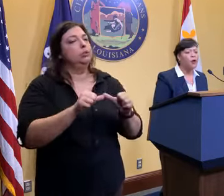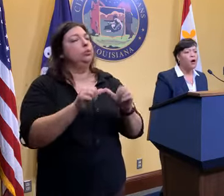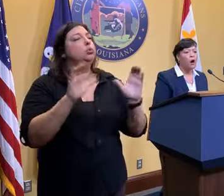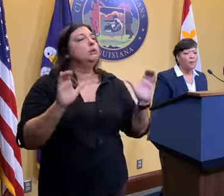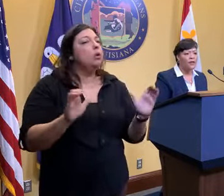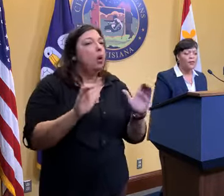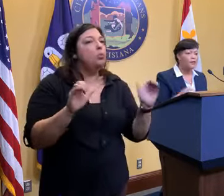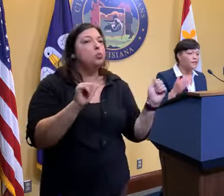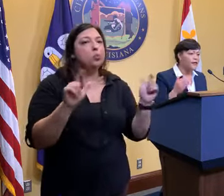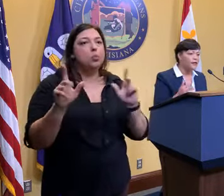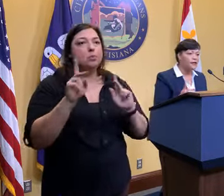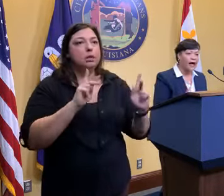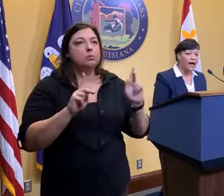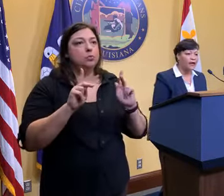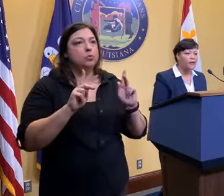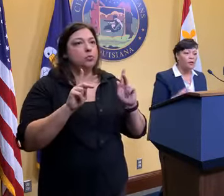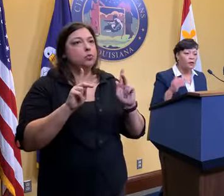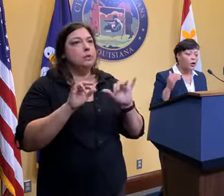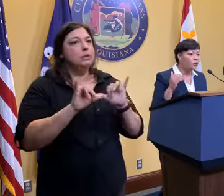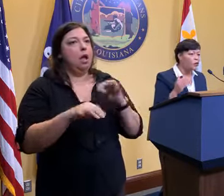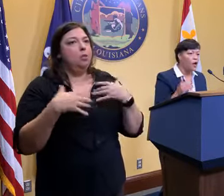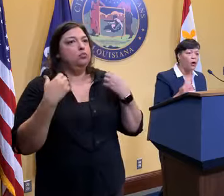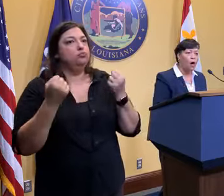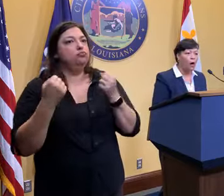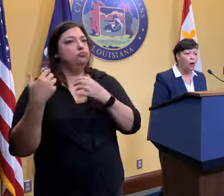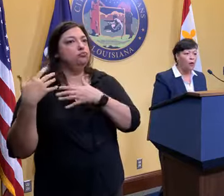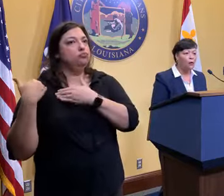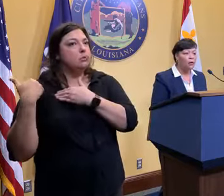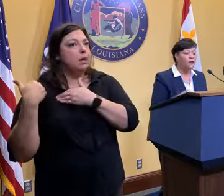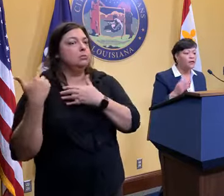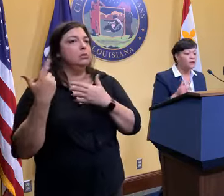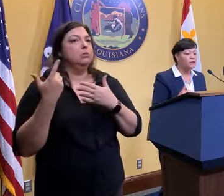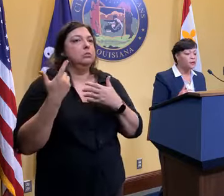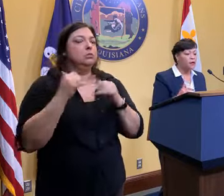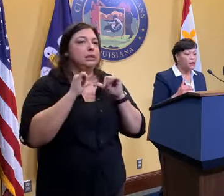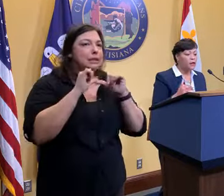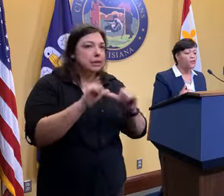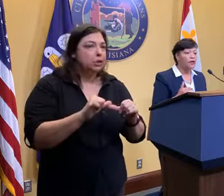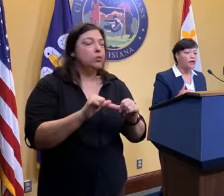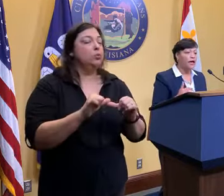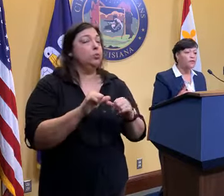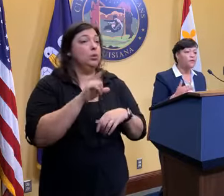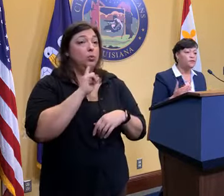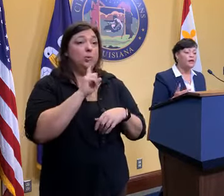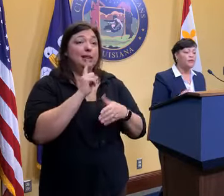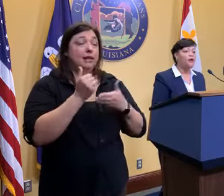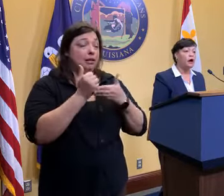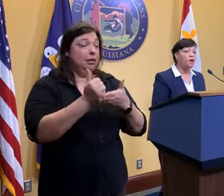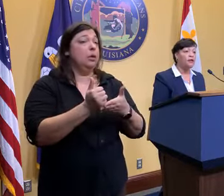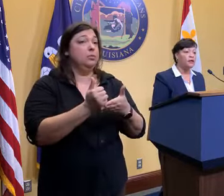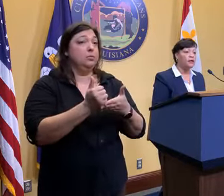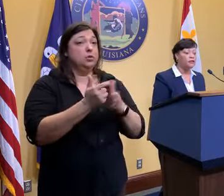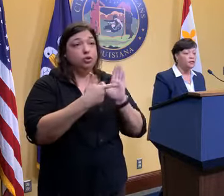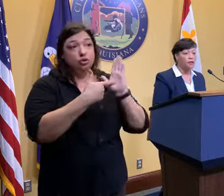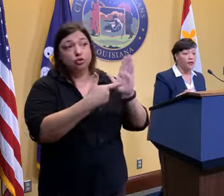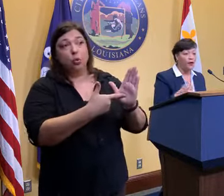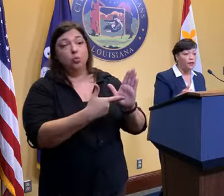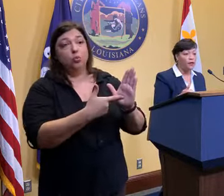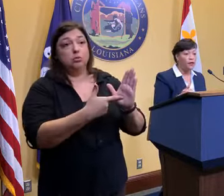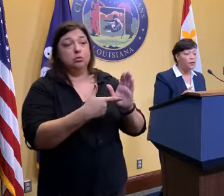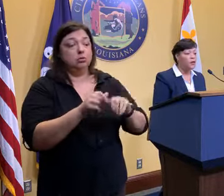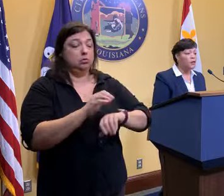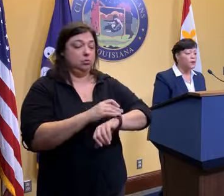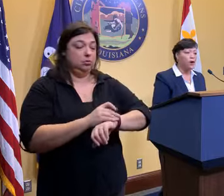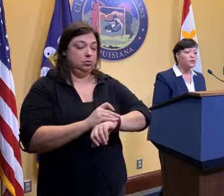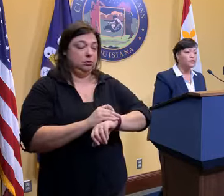encourage our people to stay the line, go the long haul, because it really has reflected in our ability to be